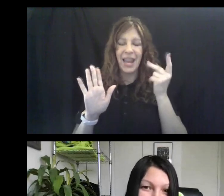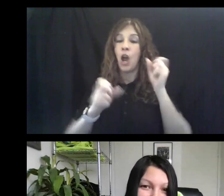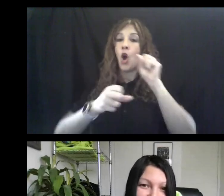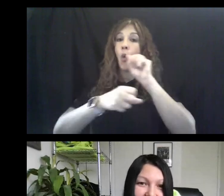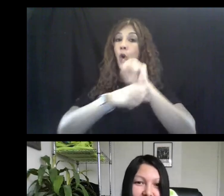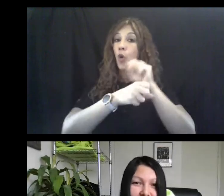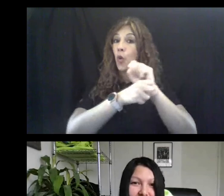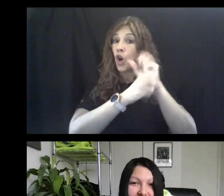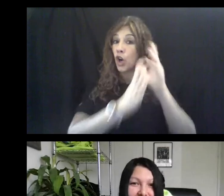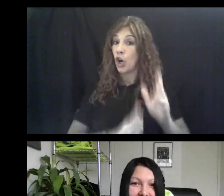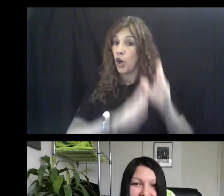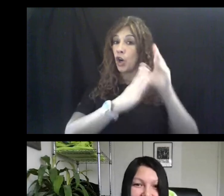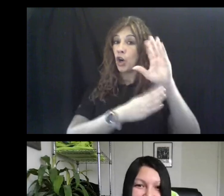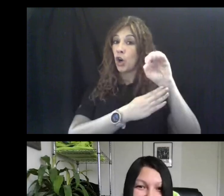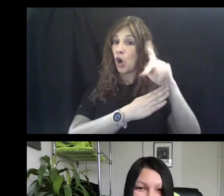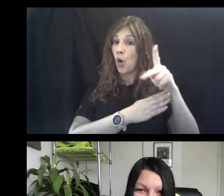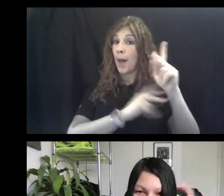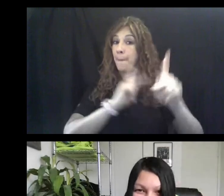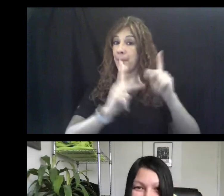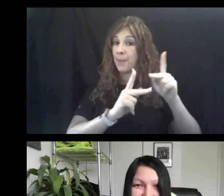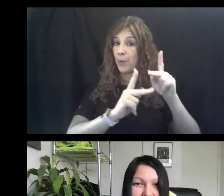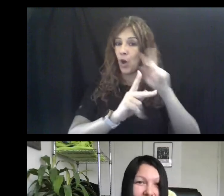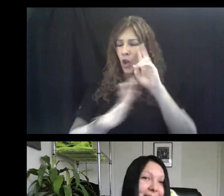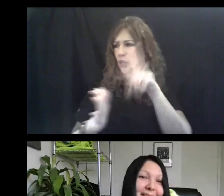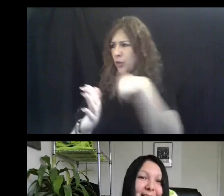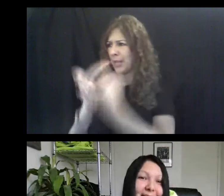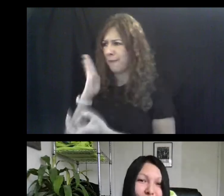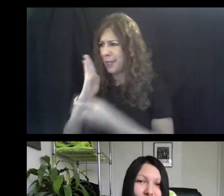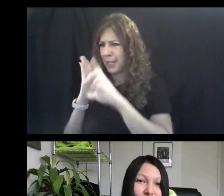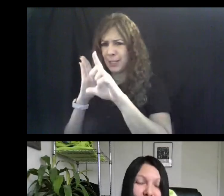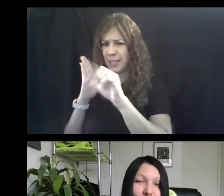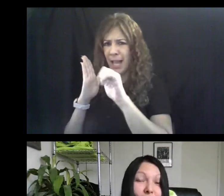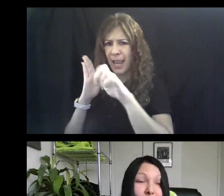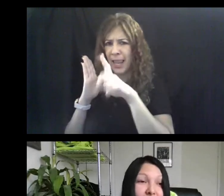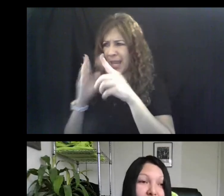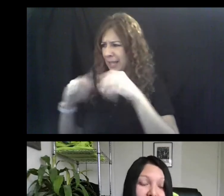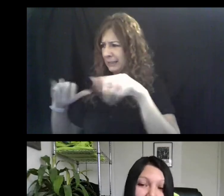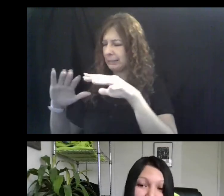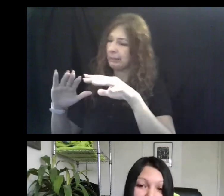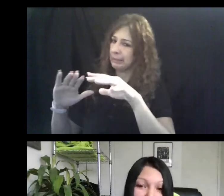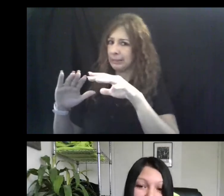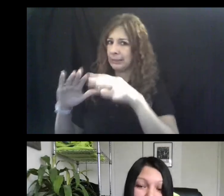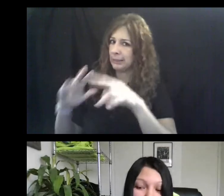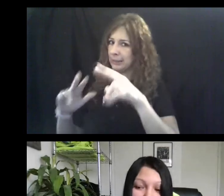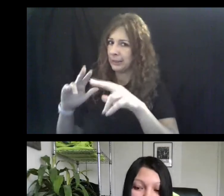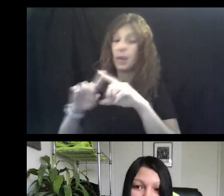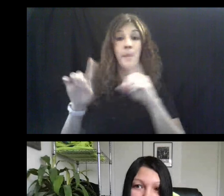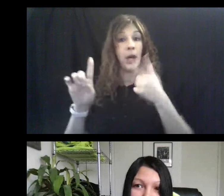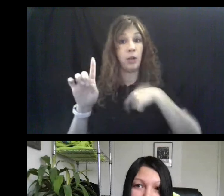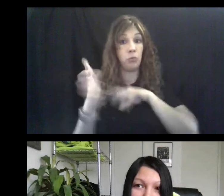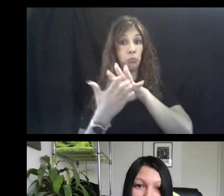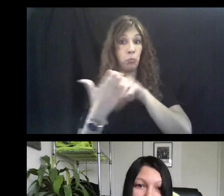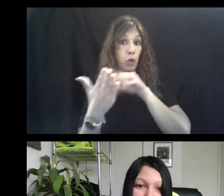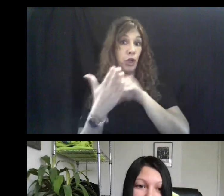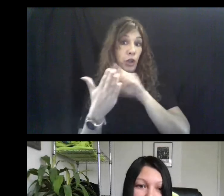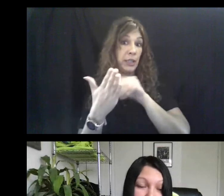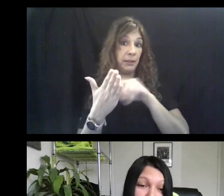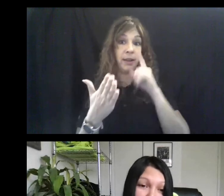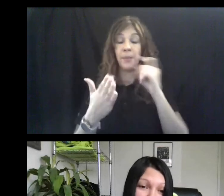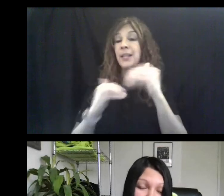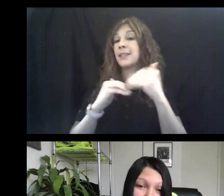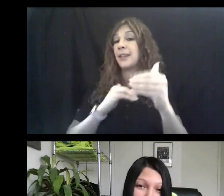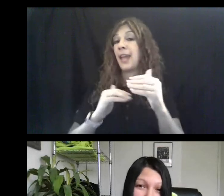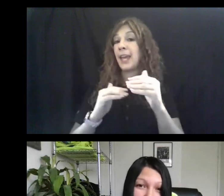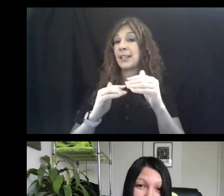co-op people. So the diving into the land piece is a little, but we are learning, because one of the next phases